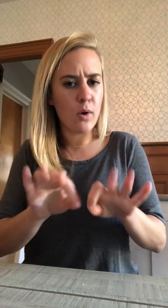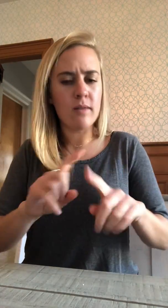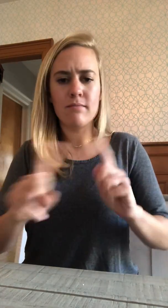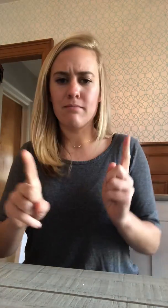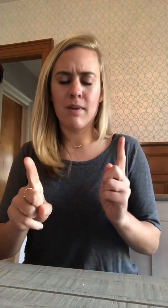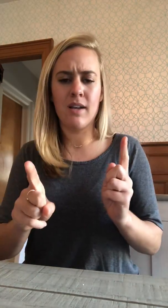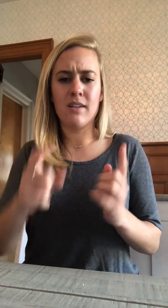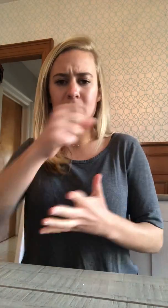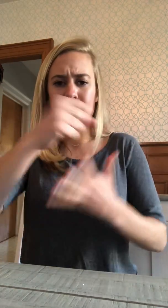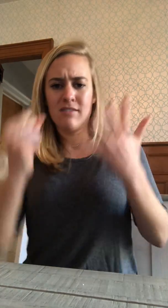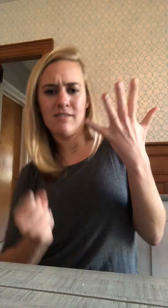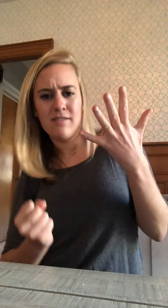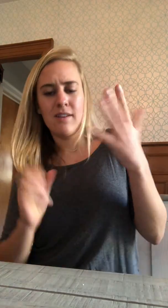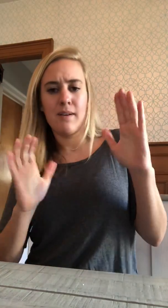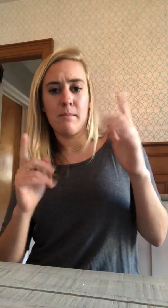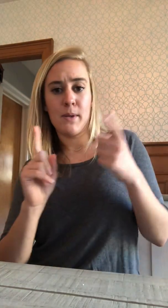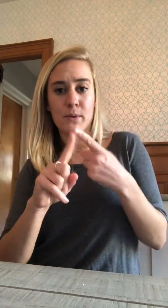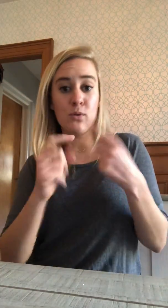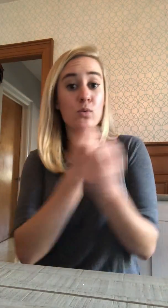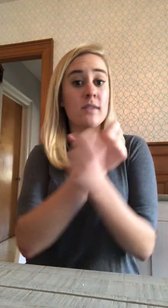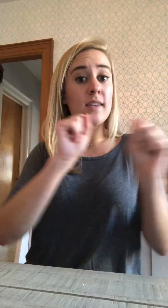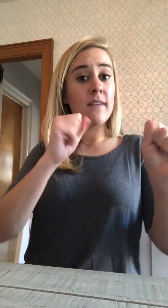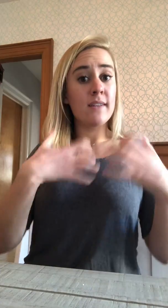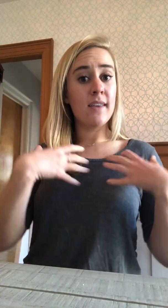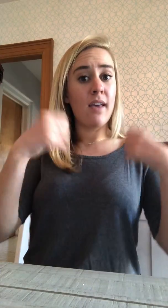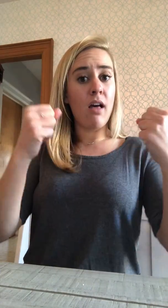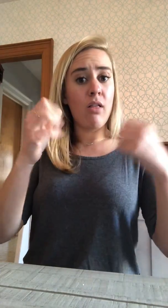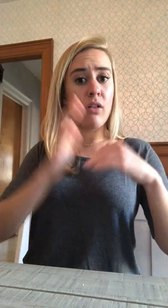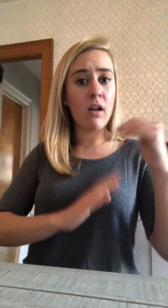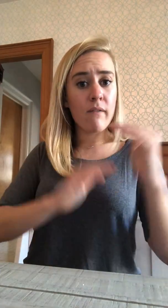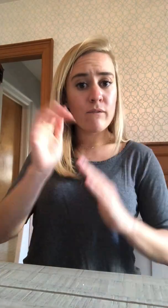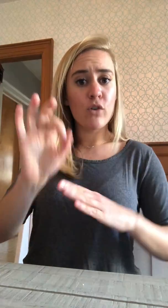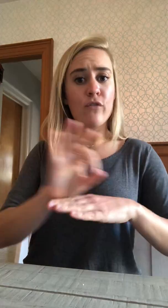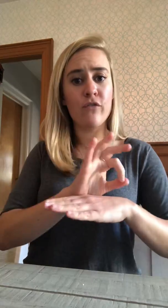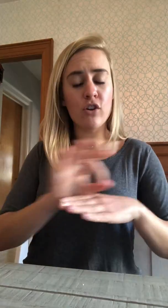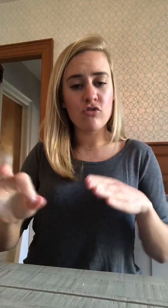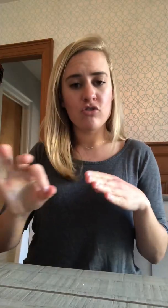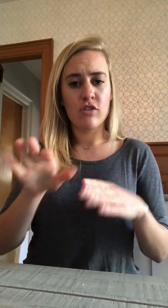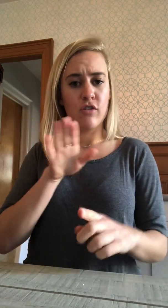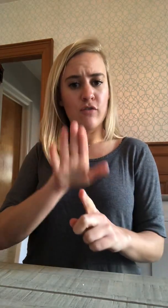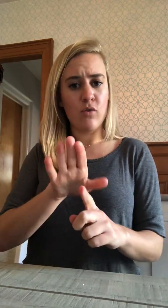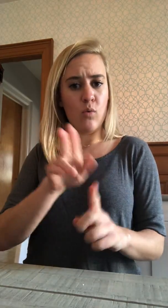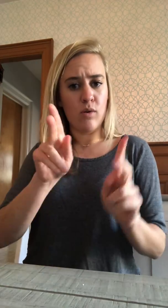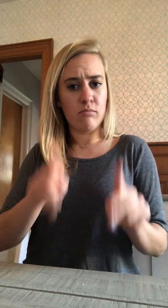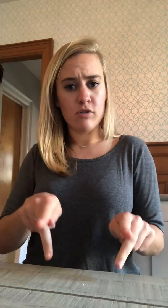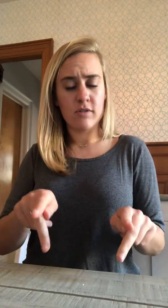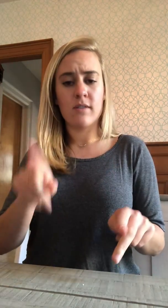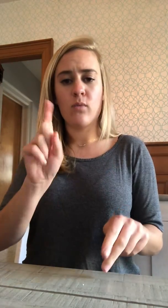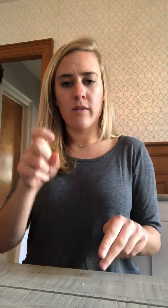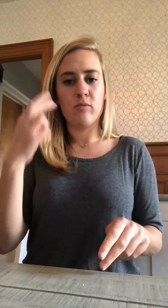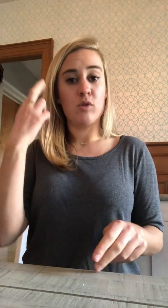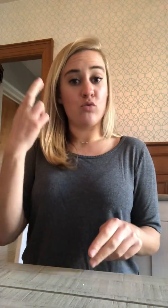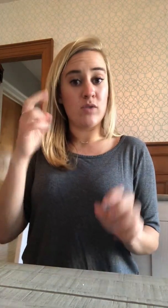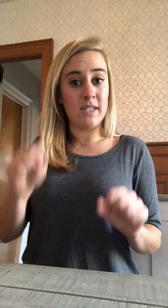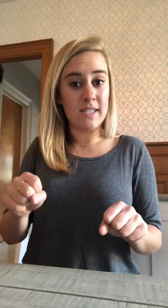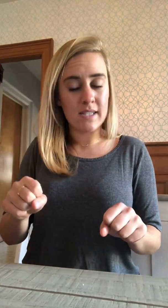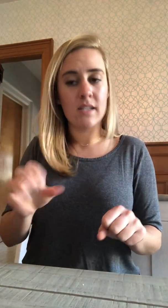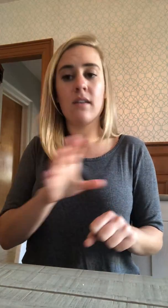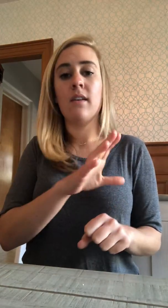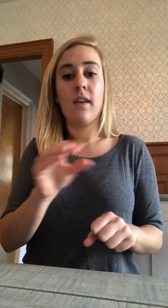the safety, the health, the comfort, or the function of your person. We have to be a little bit realistic, and we all have to be on the same page, or it doesn't happen.